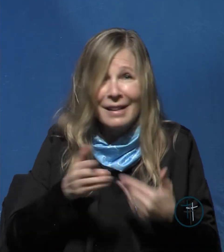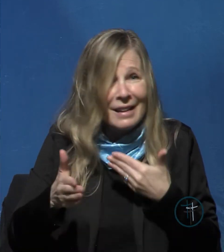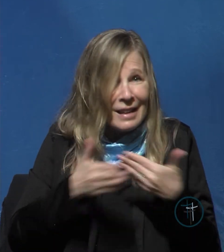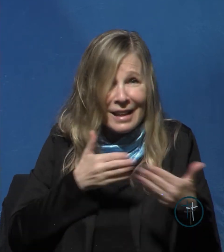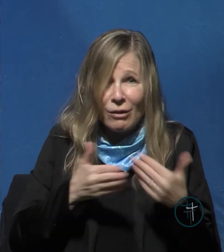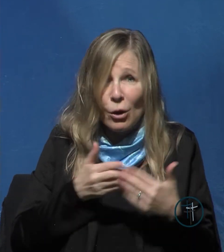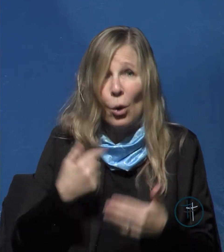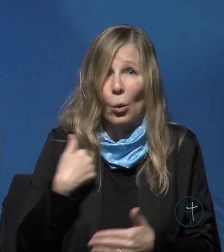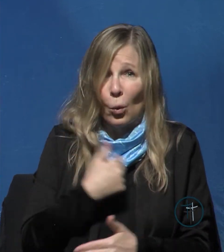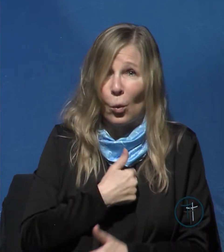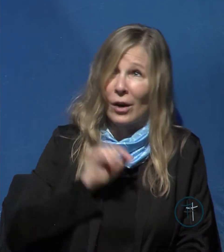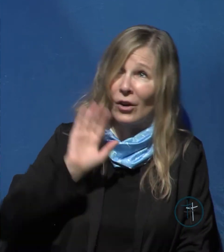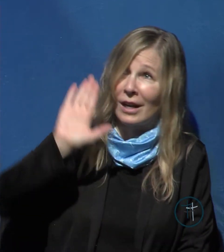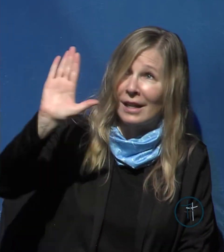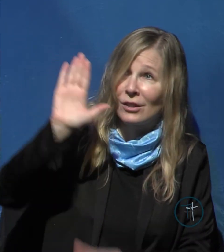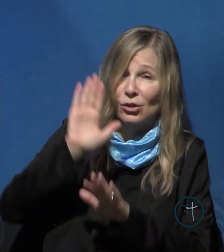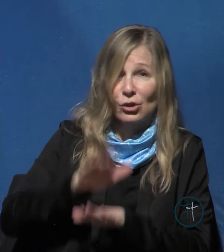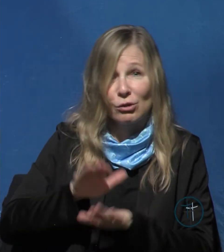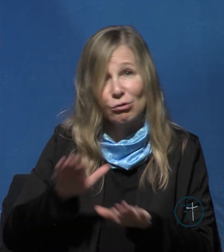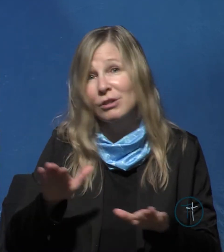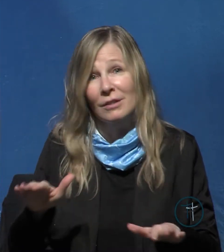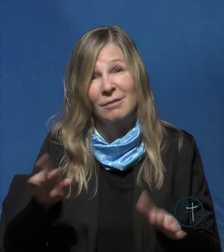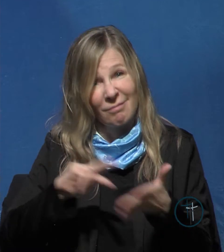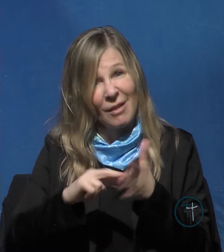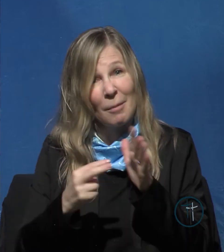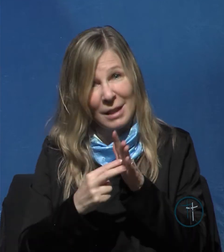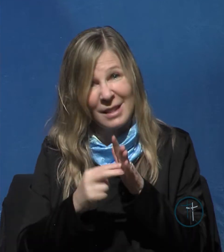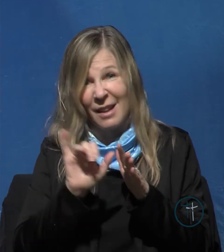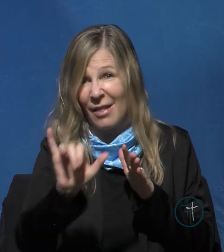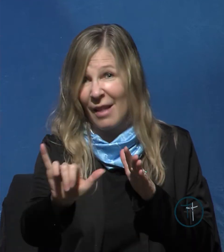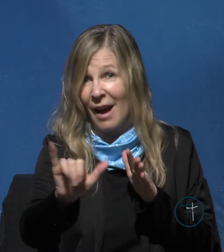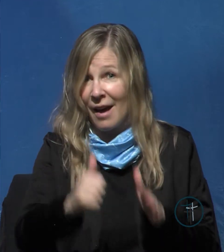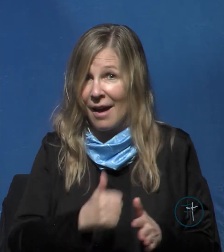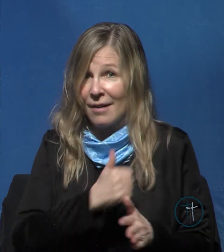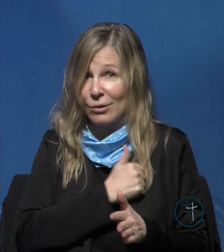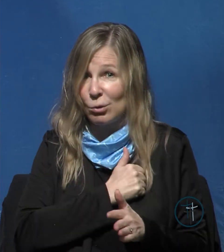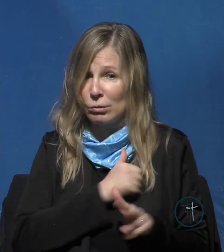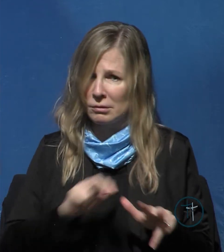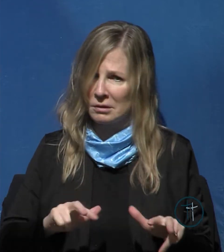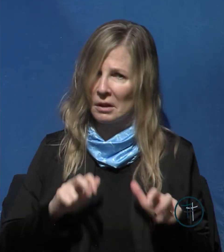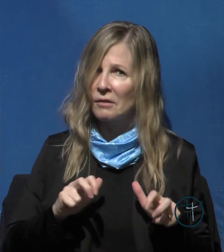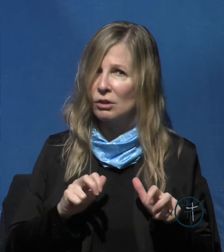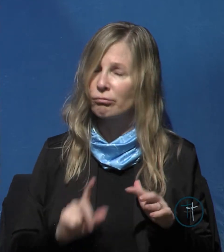of God, which means it creeps into churches.